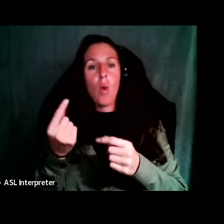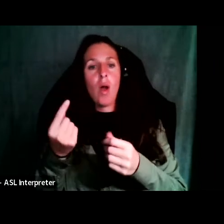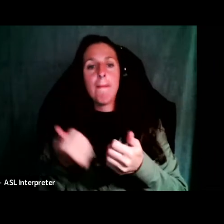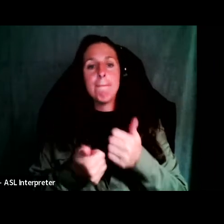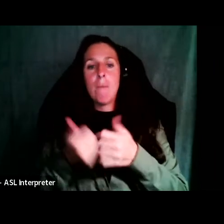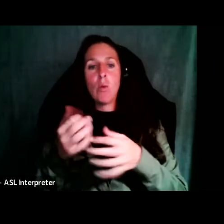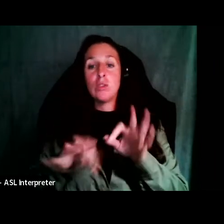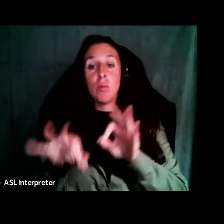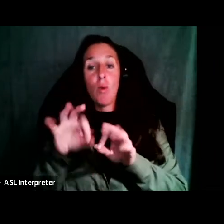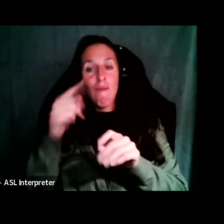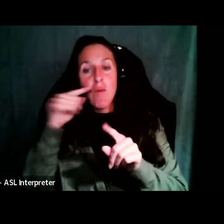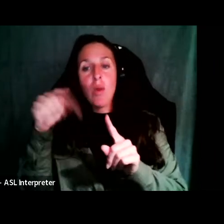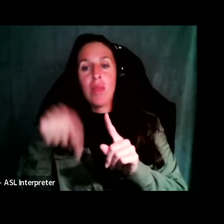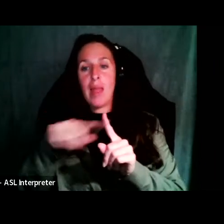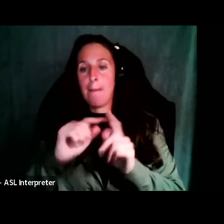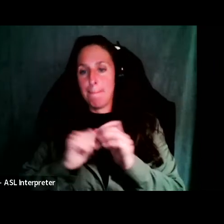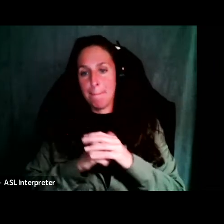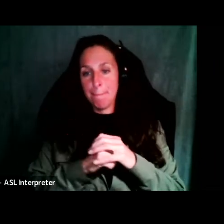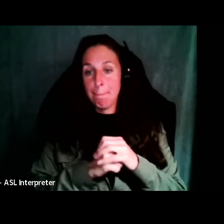Yeah.